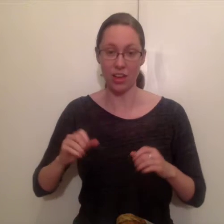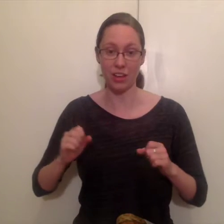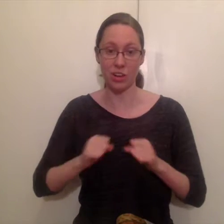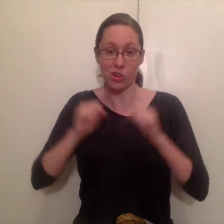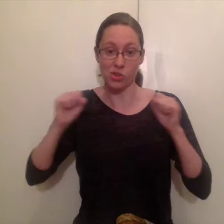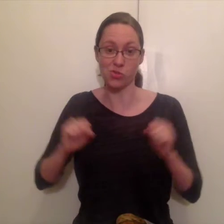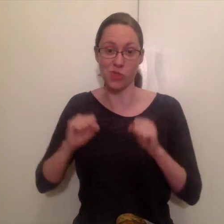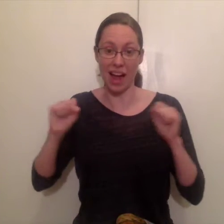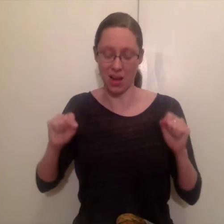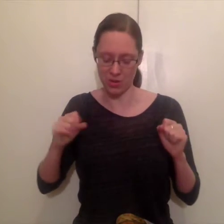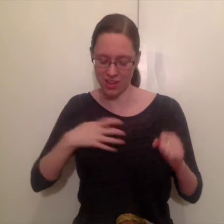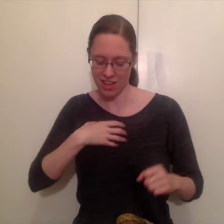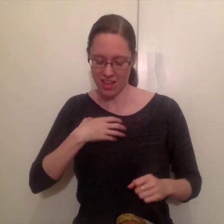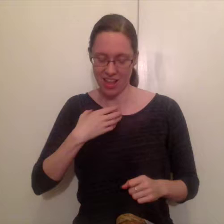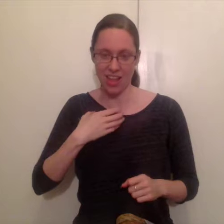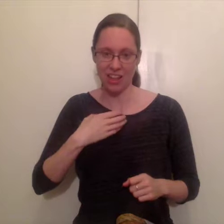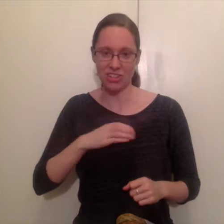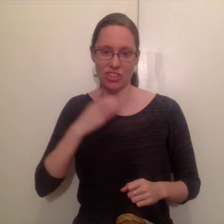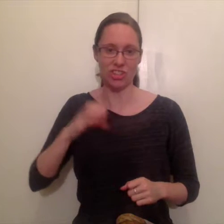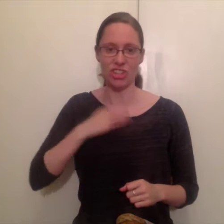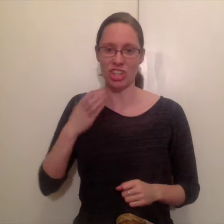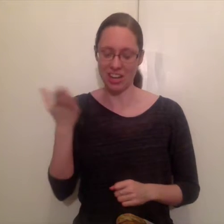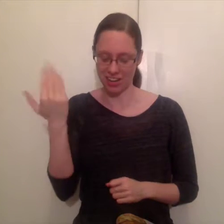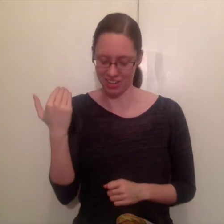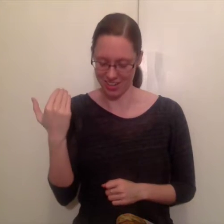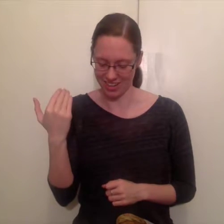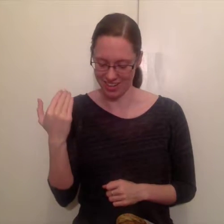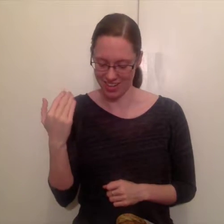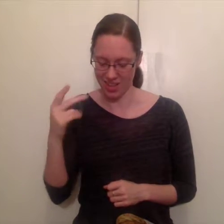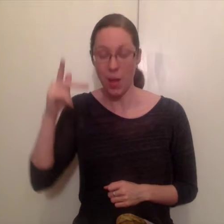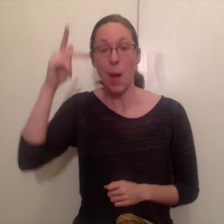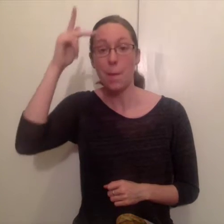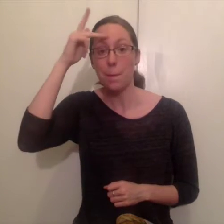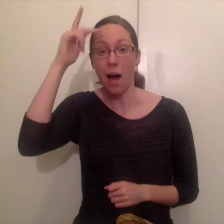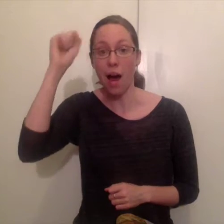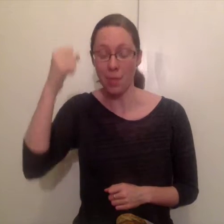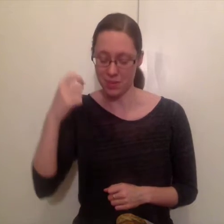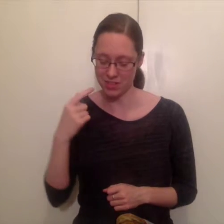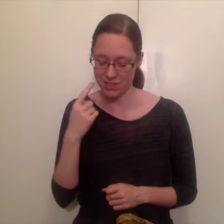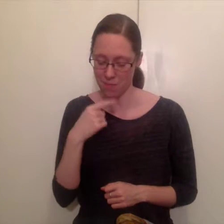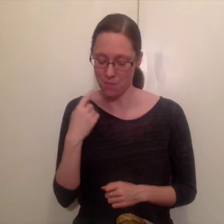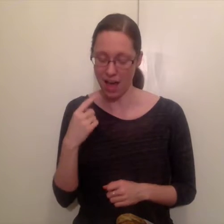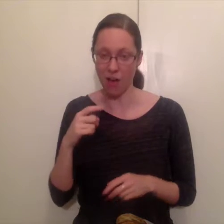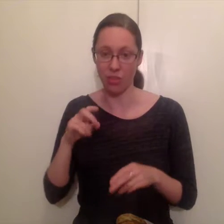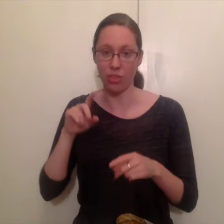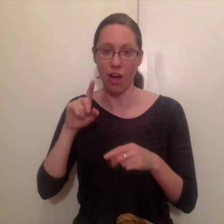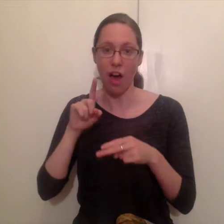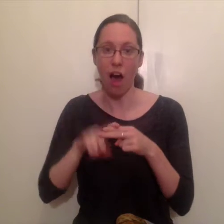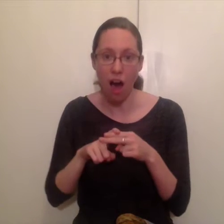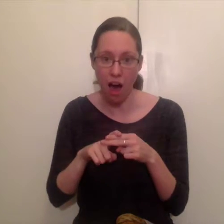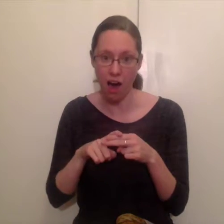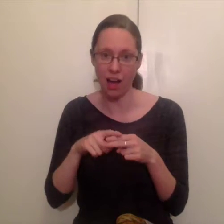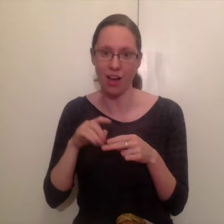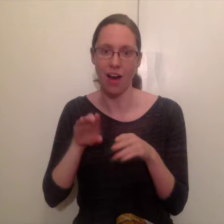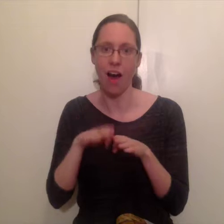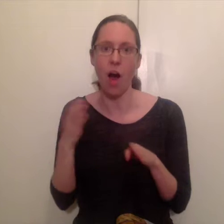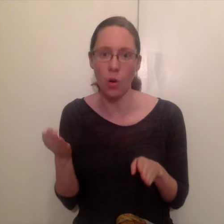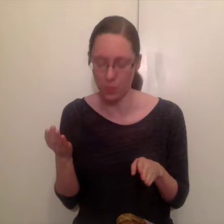The crowd cheered. Papa's mouth hung